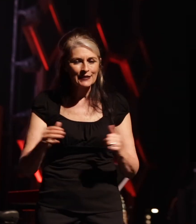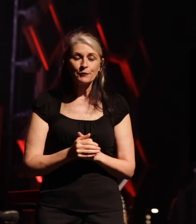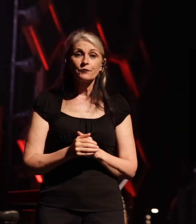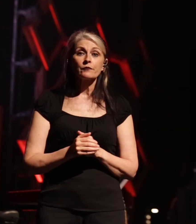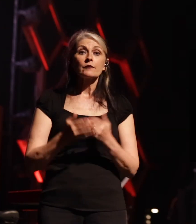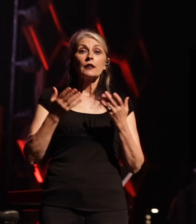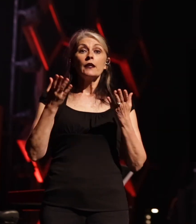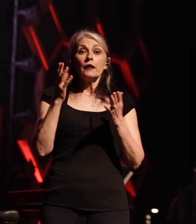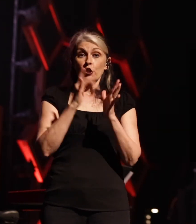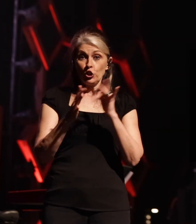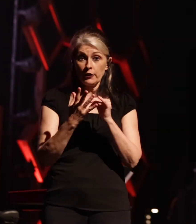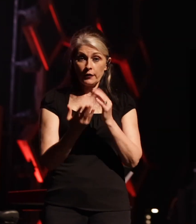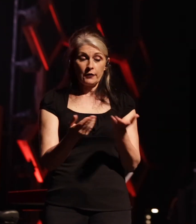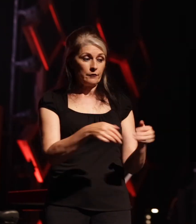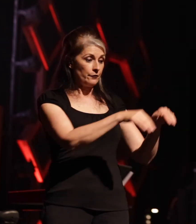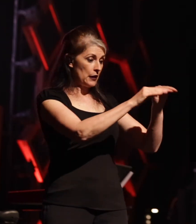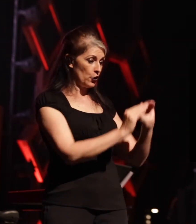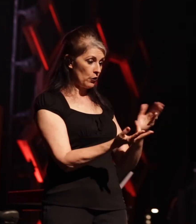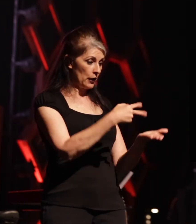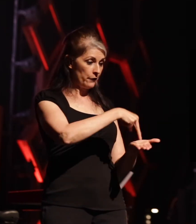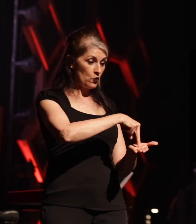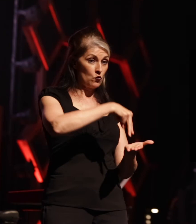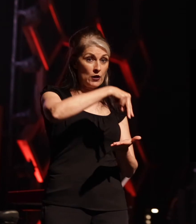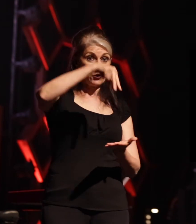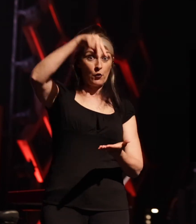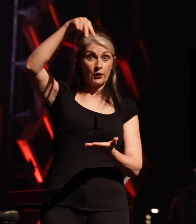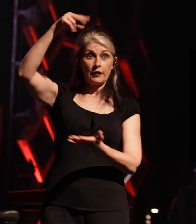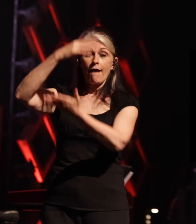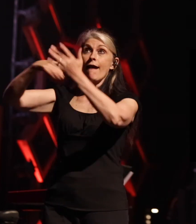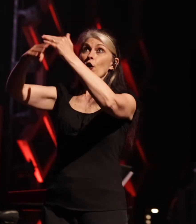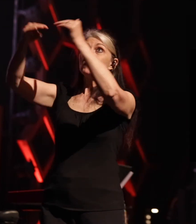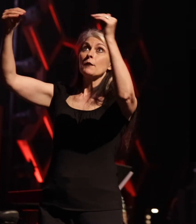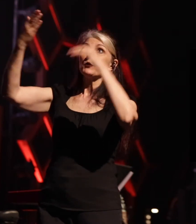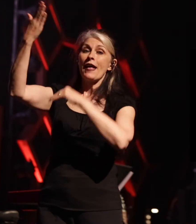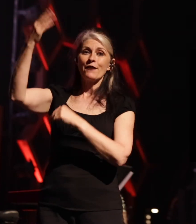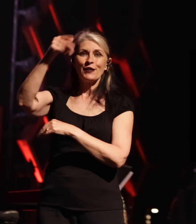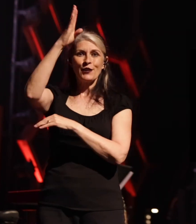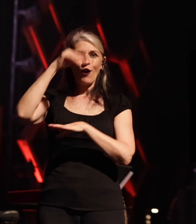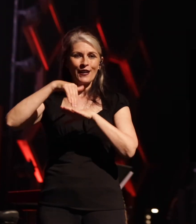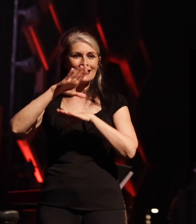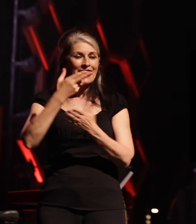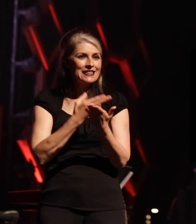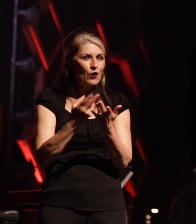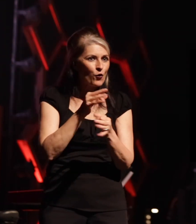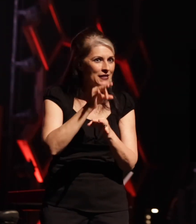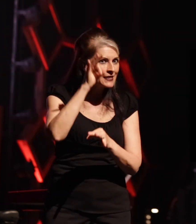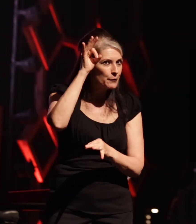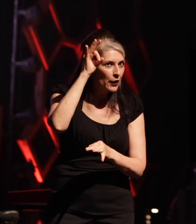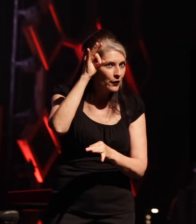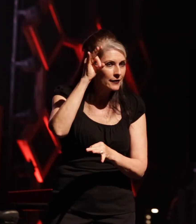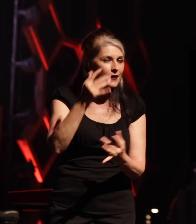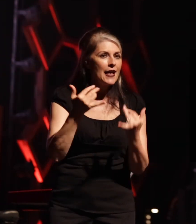and Jesus goes up to heaven, then God sends his Holy Spirit, and now God dwells in each and every